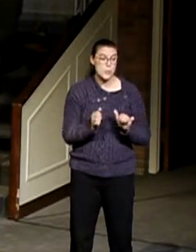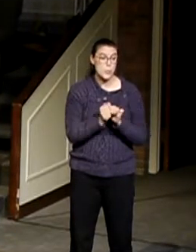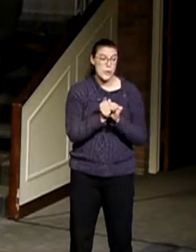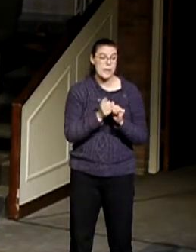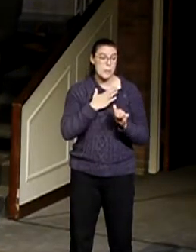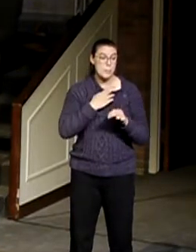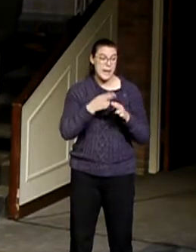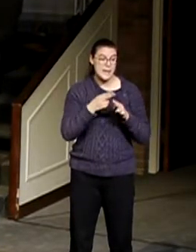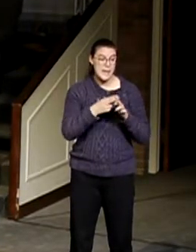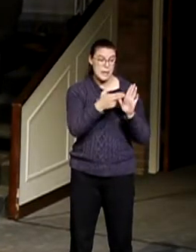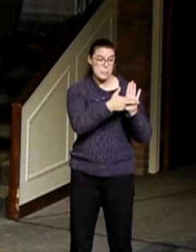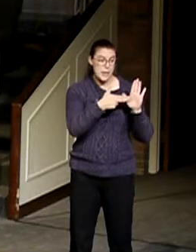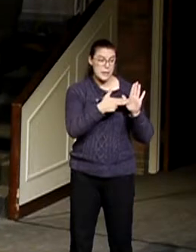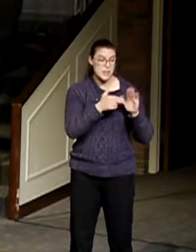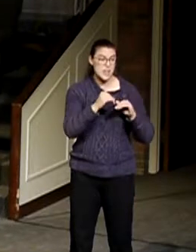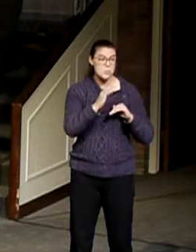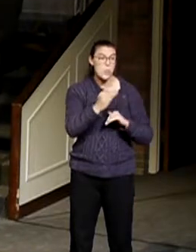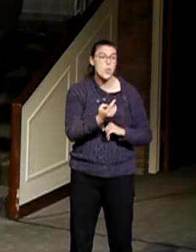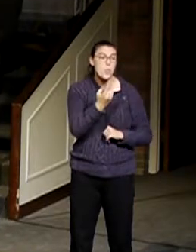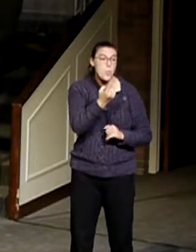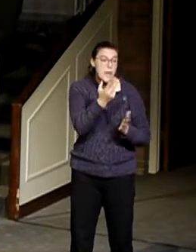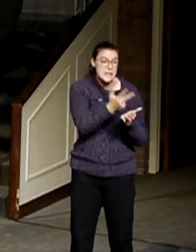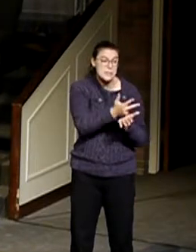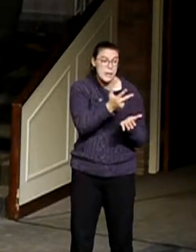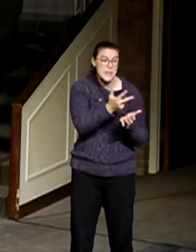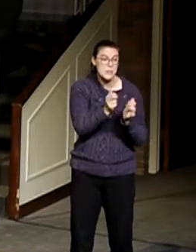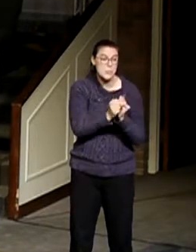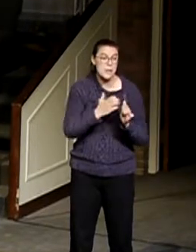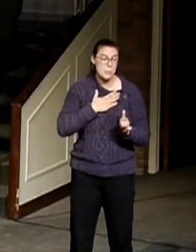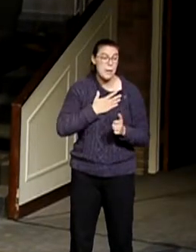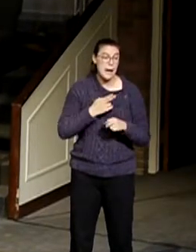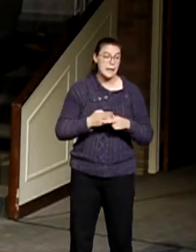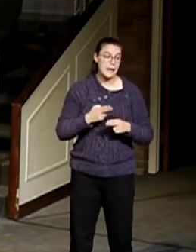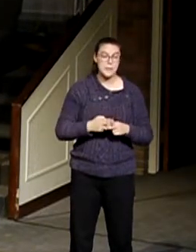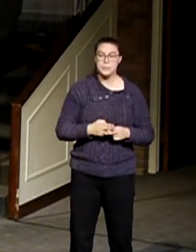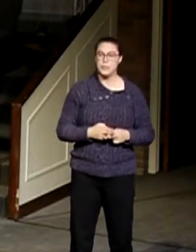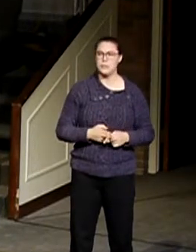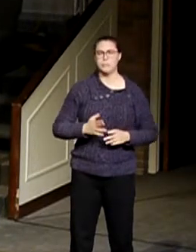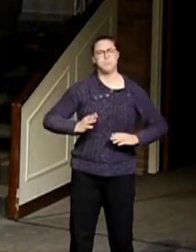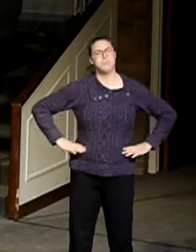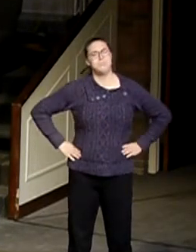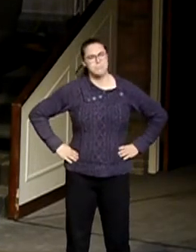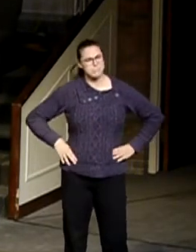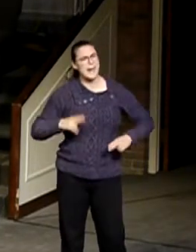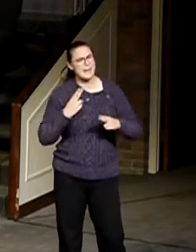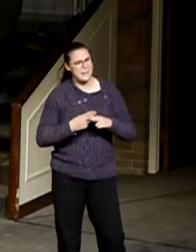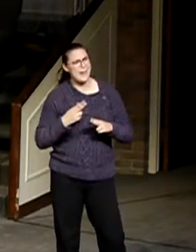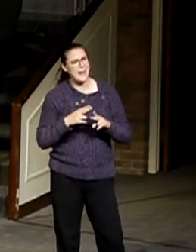Ashland. More than one space, got my name on it. See how I'm getting now? Got my name on it now.